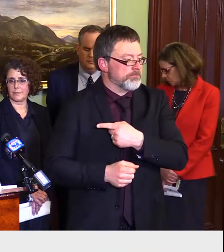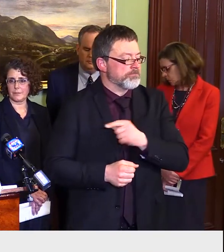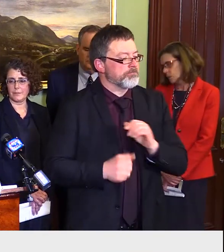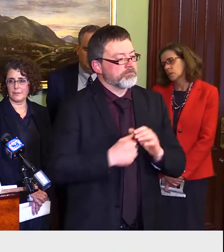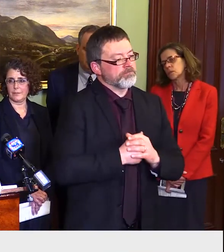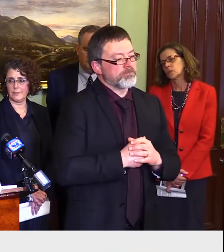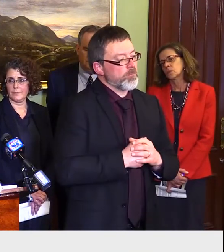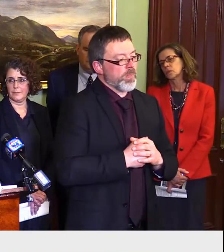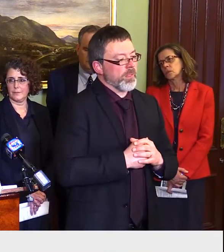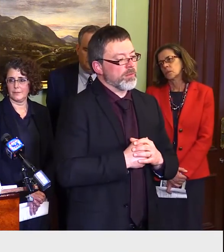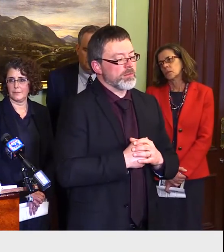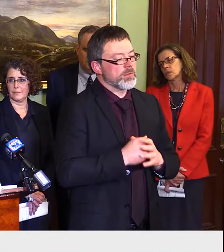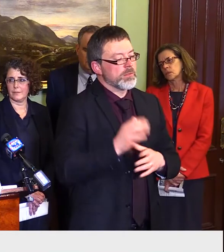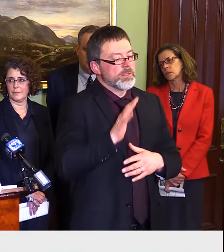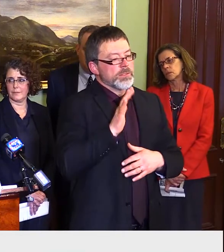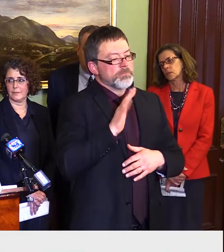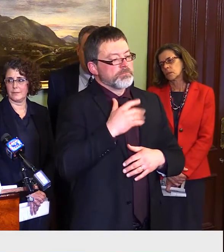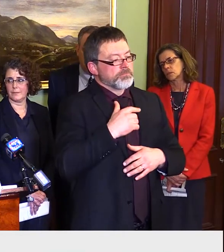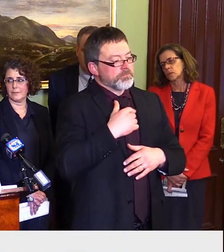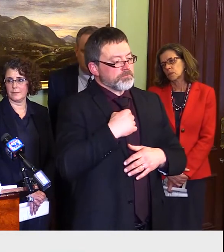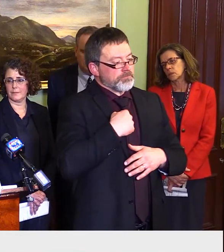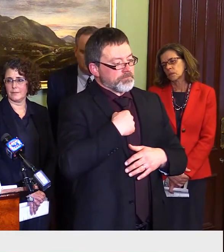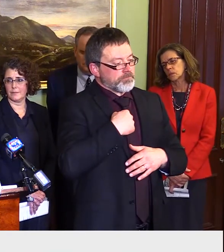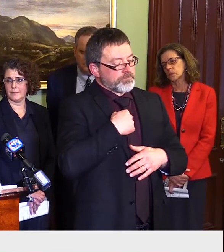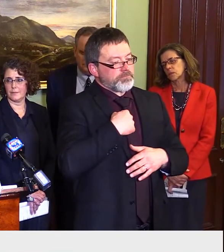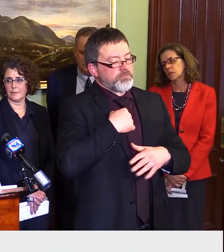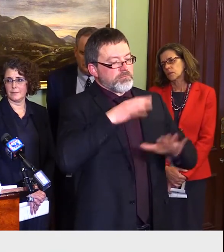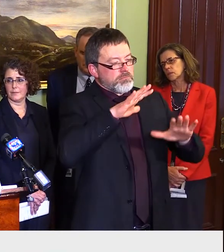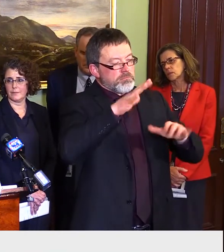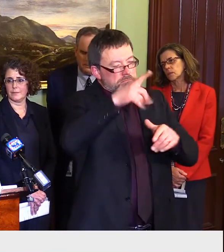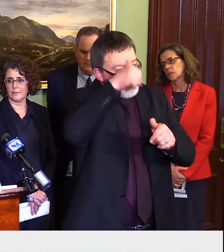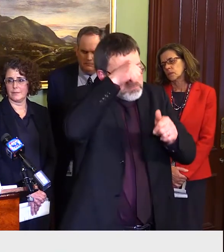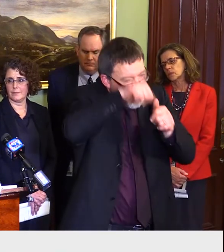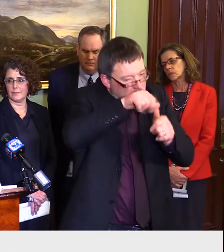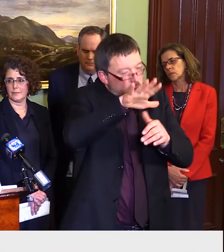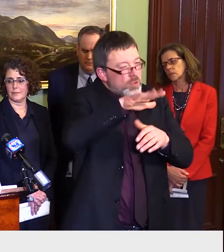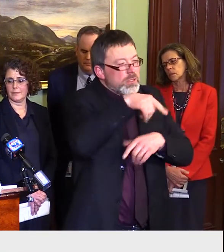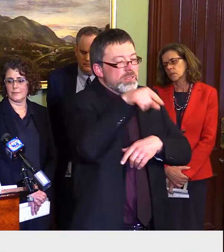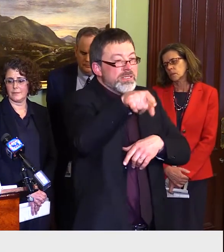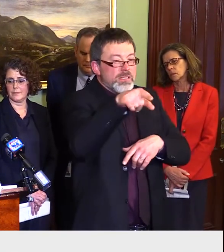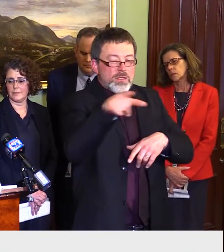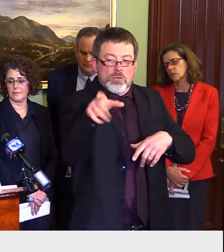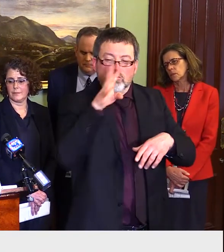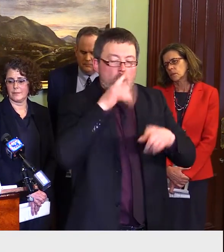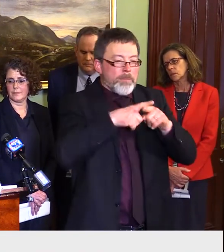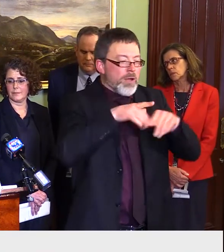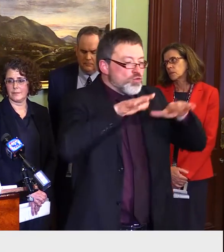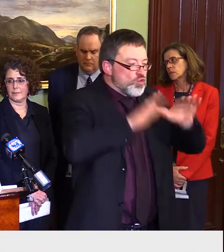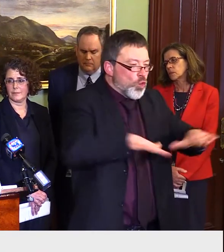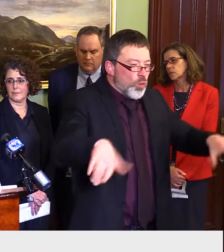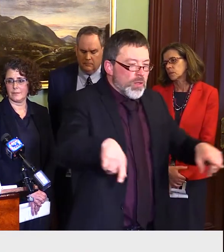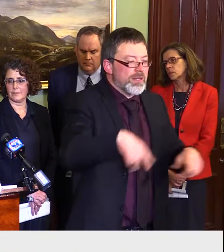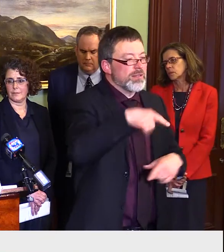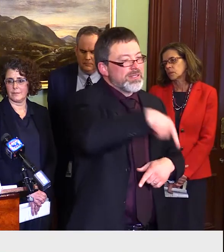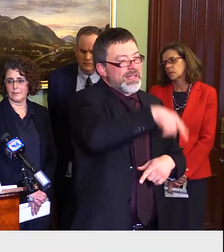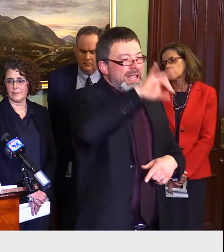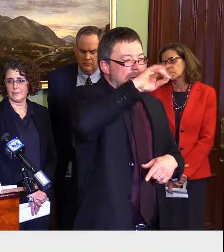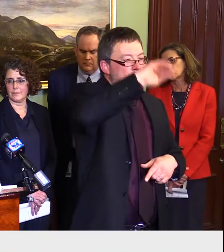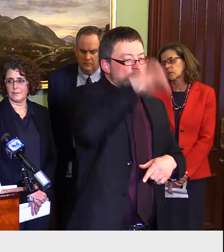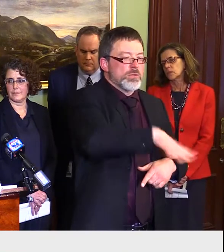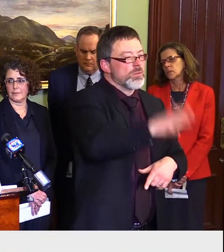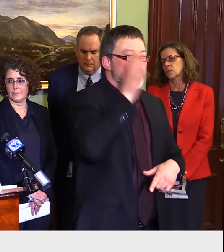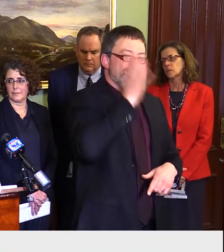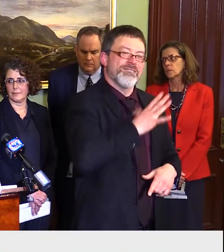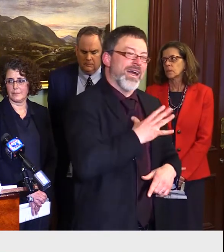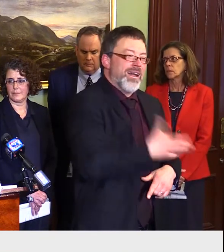best help the most vulnerable, the aging population, and we believe this is the right strategy. Obviously, this is different. Work settings and so